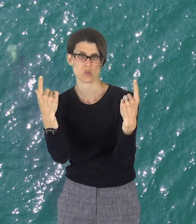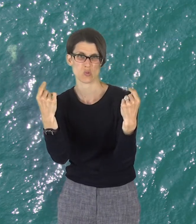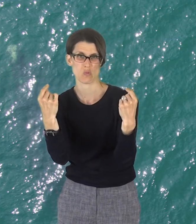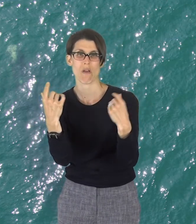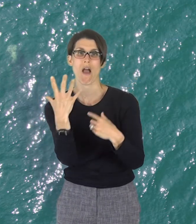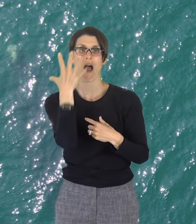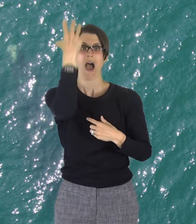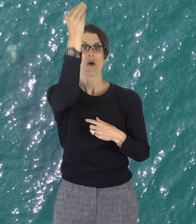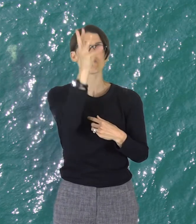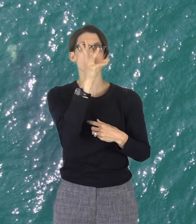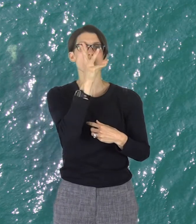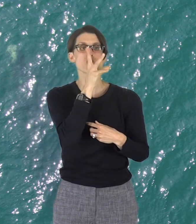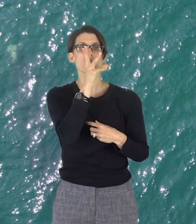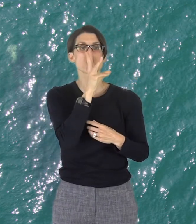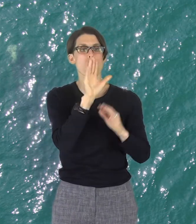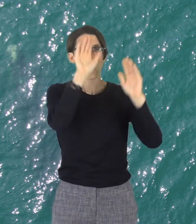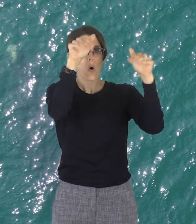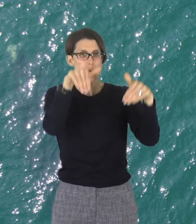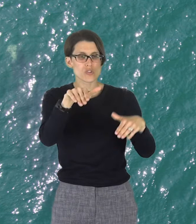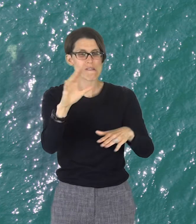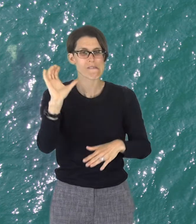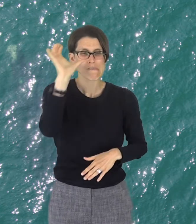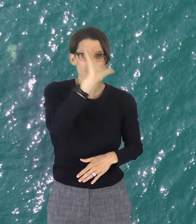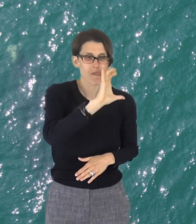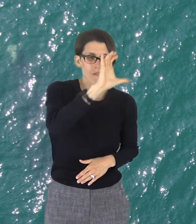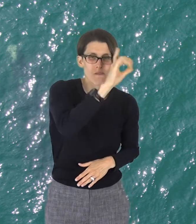the scientists learn what a whale was eating.